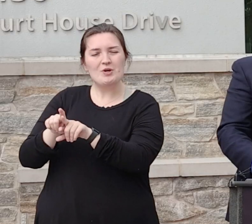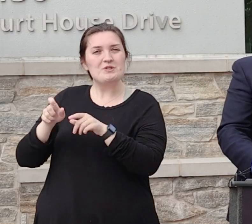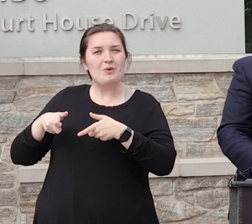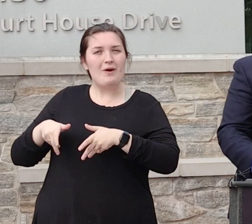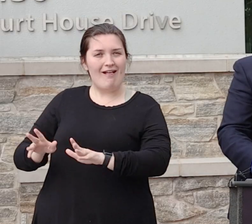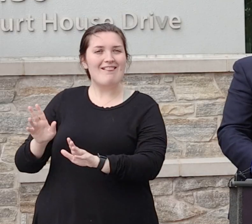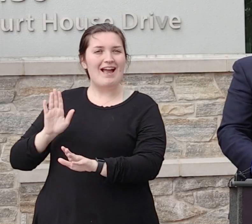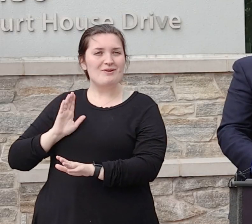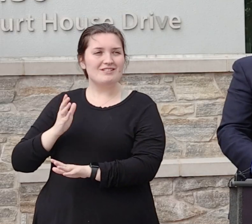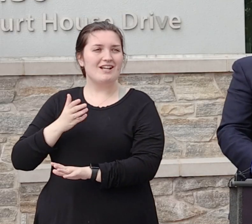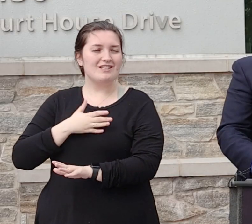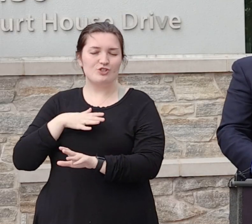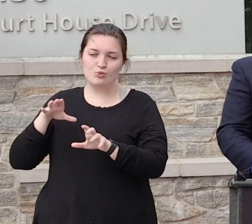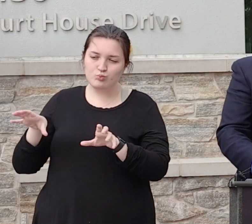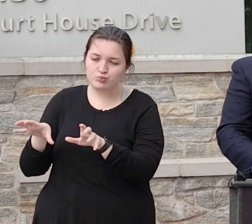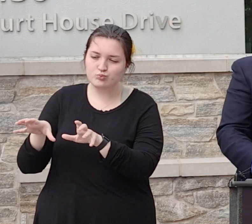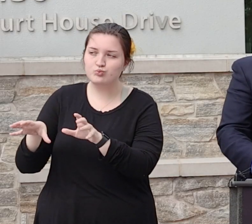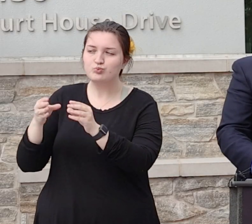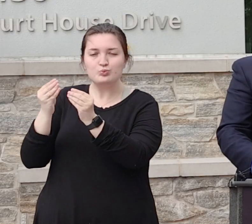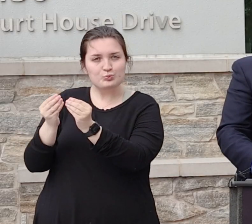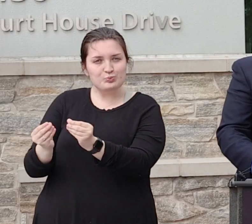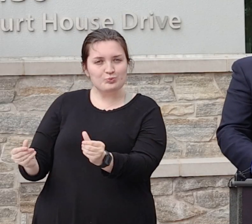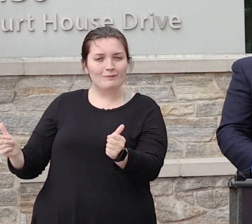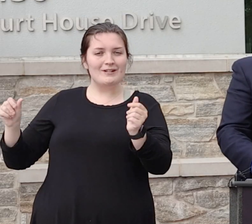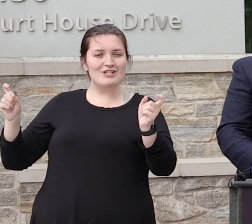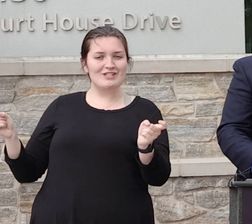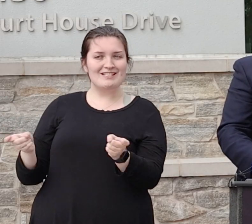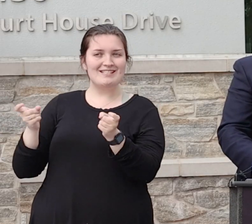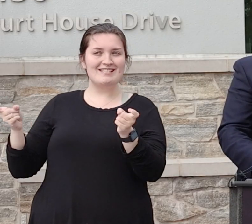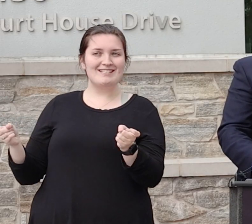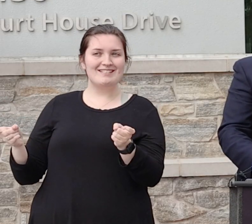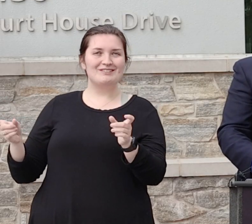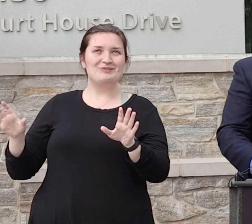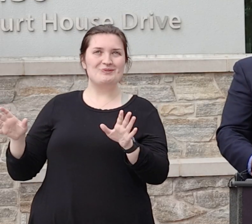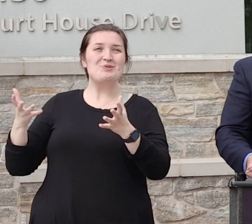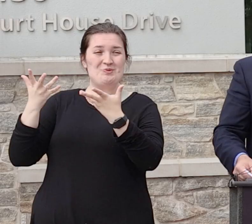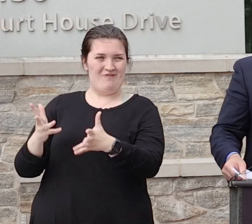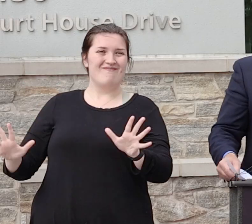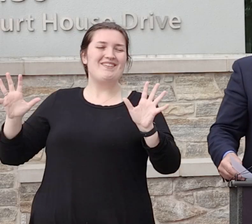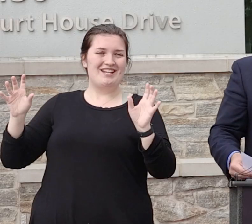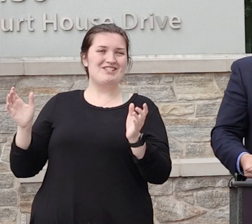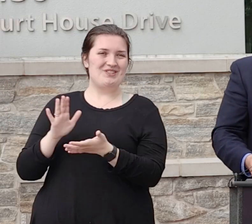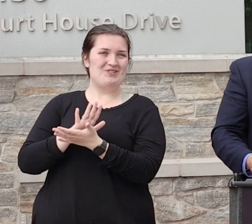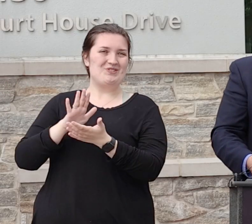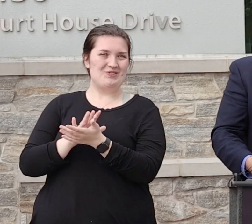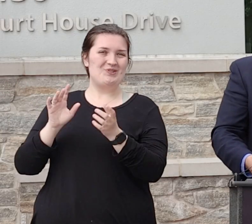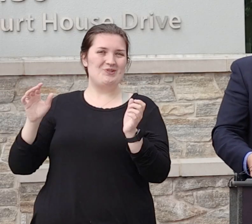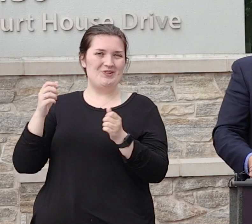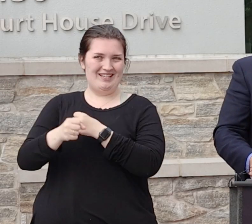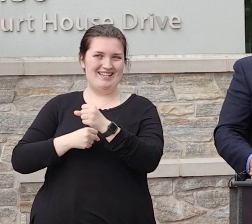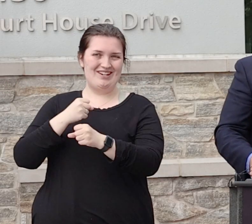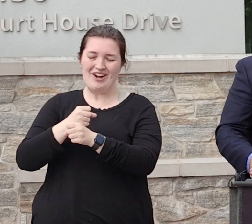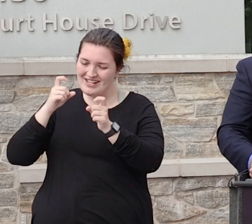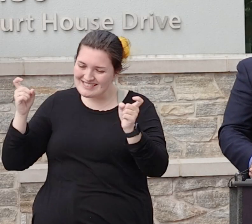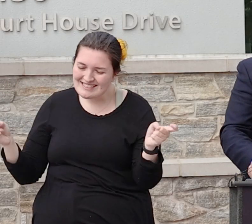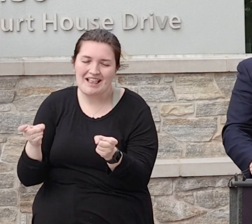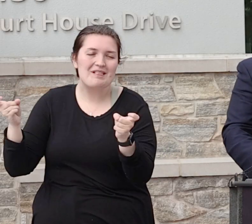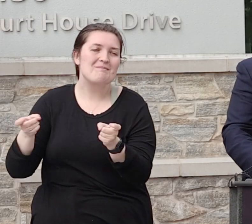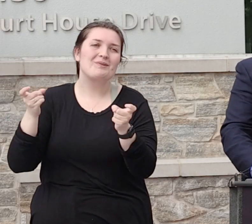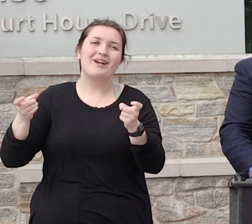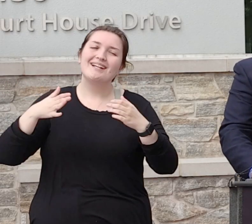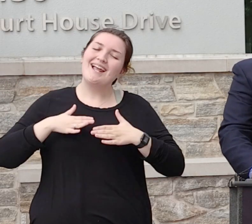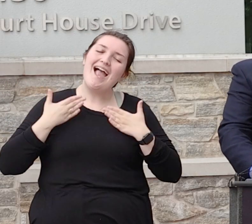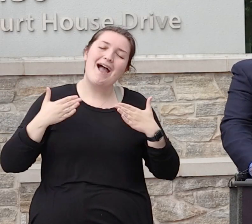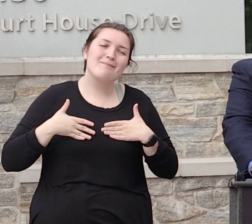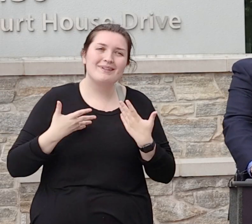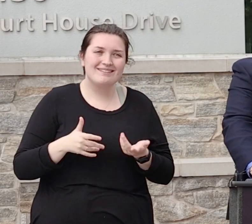on finishing up and celebrating the school year on a high note instead of one filled with anxiety, concern, and